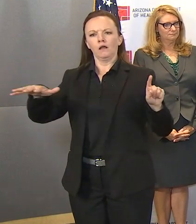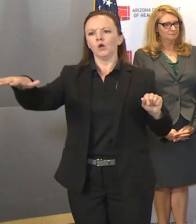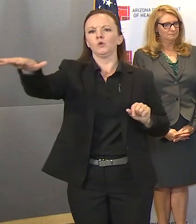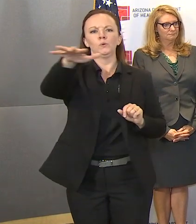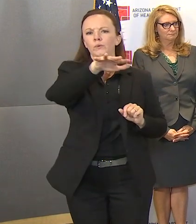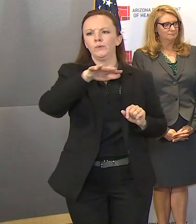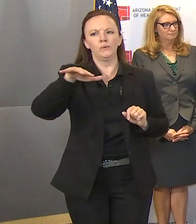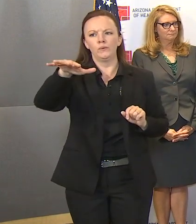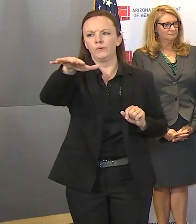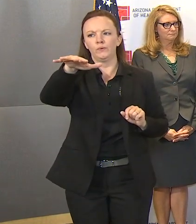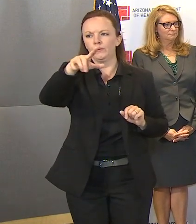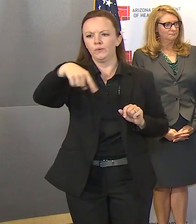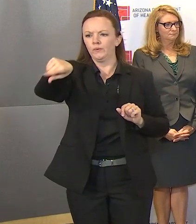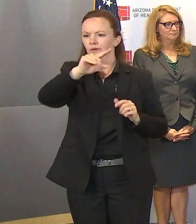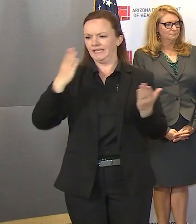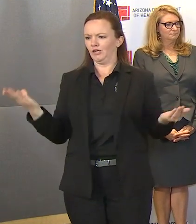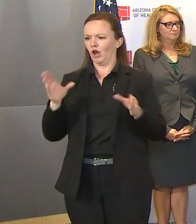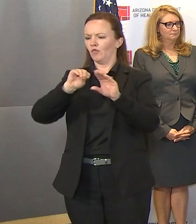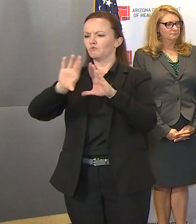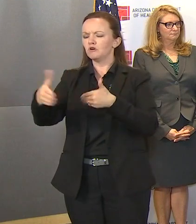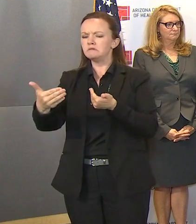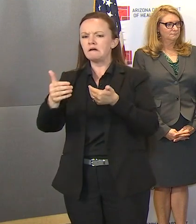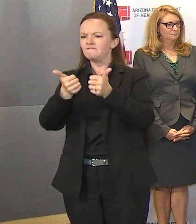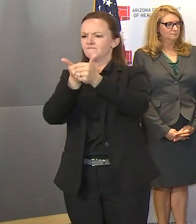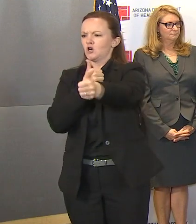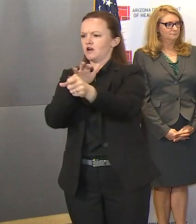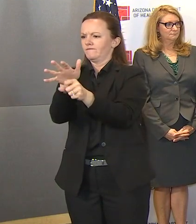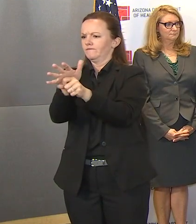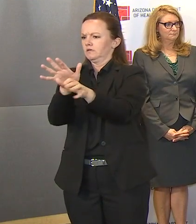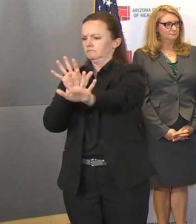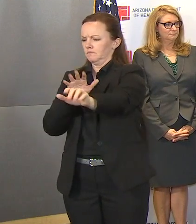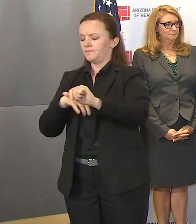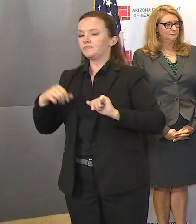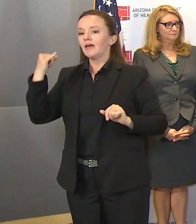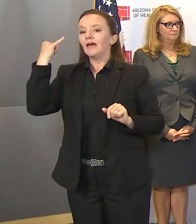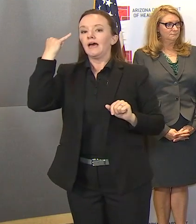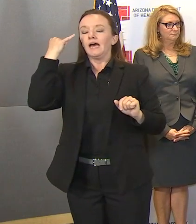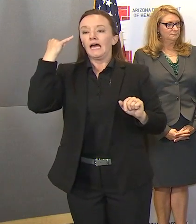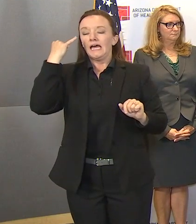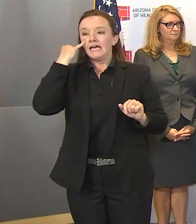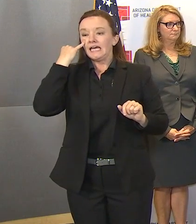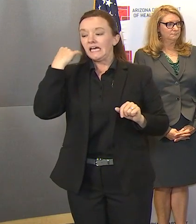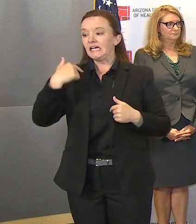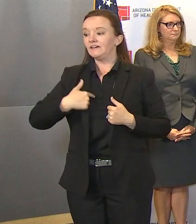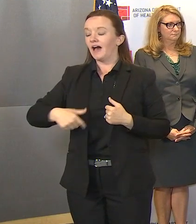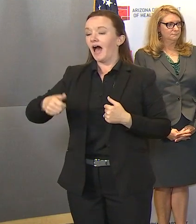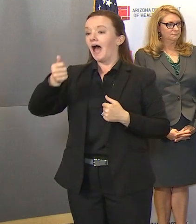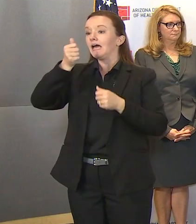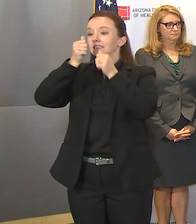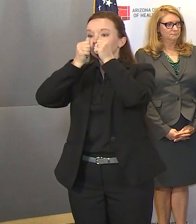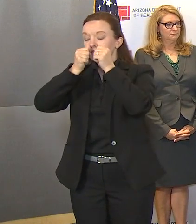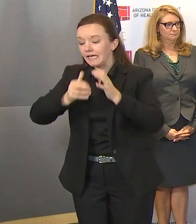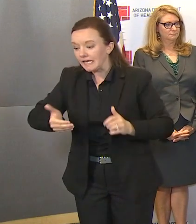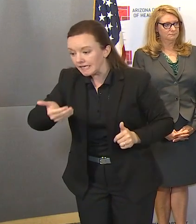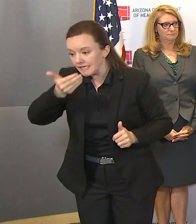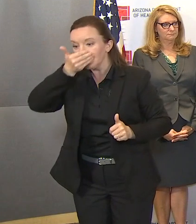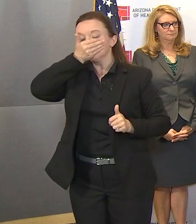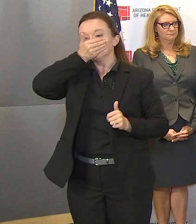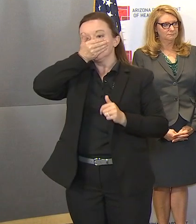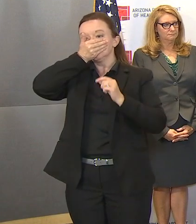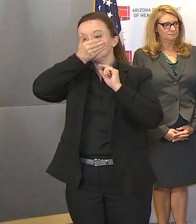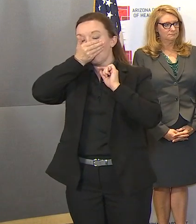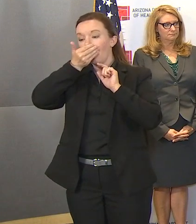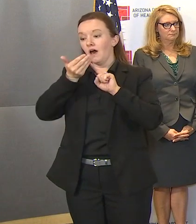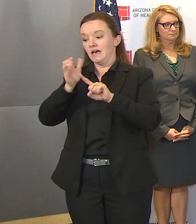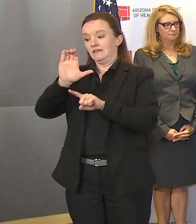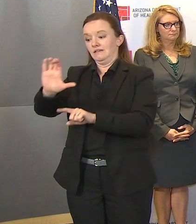of you would not be, because you're far enough away. Now, if I sneezed into my hand and touched the doorknob, there could be a risk that one of you walking out